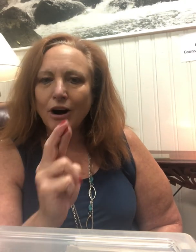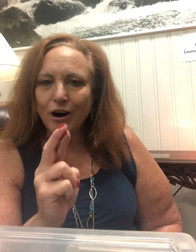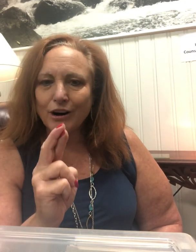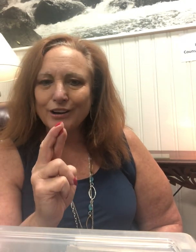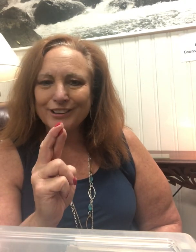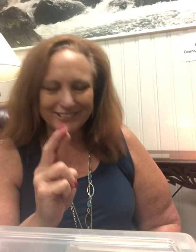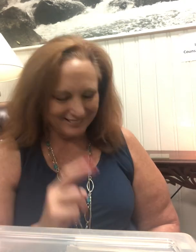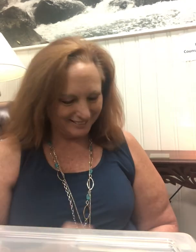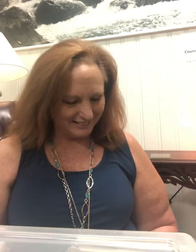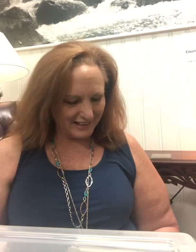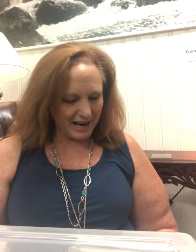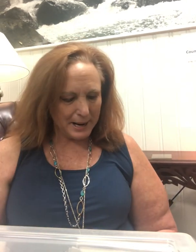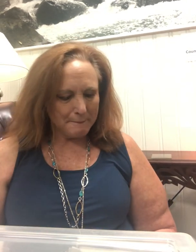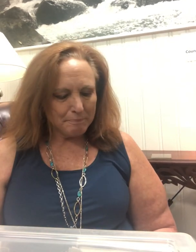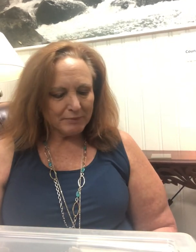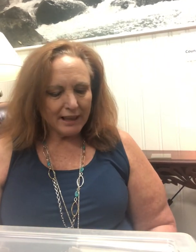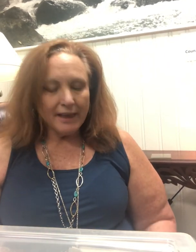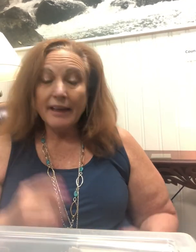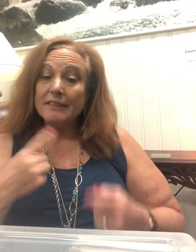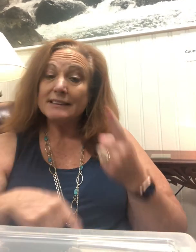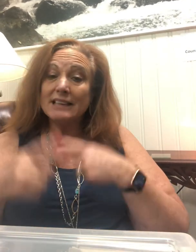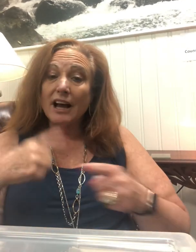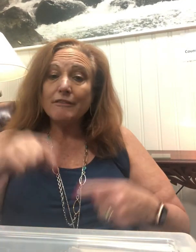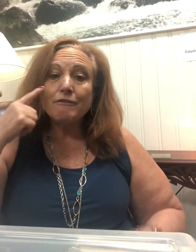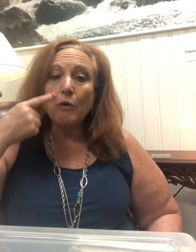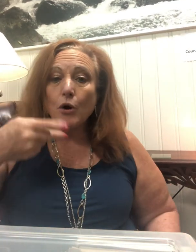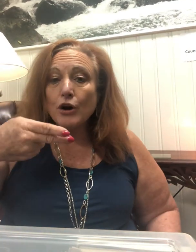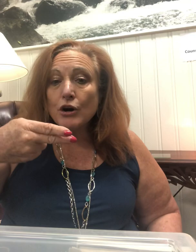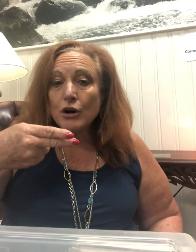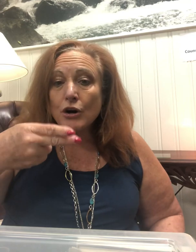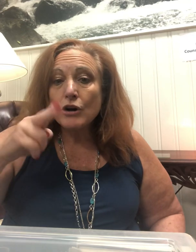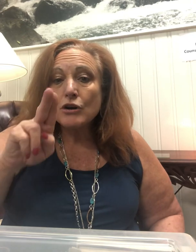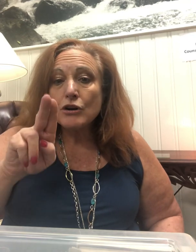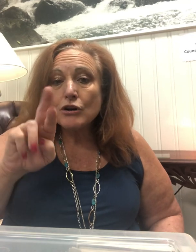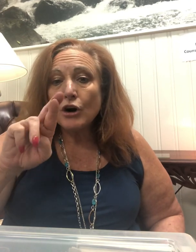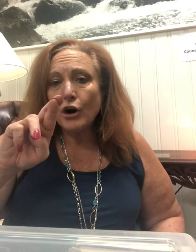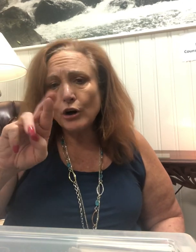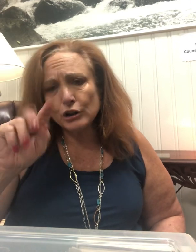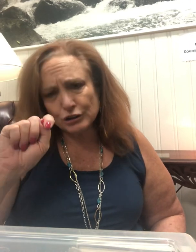R. Okay? The sign for hurt.